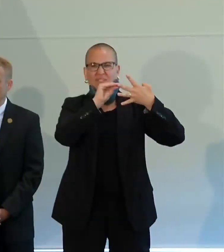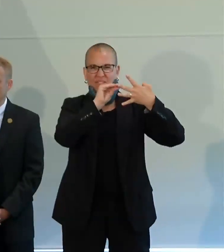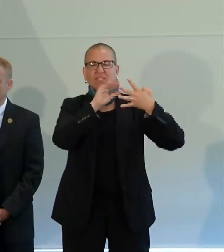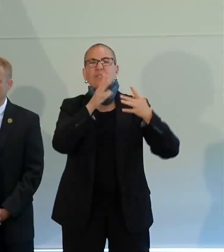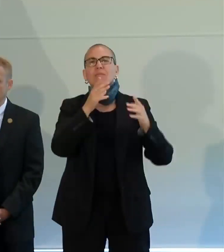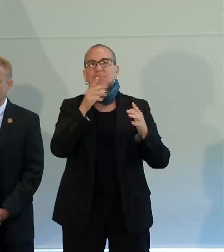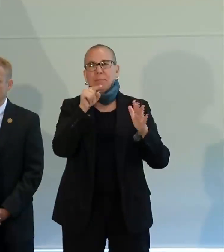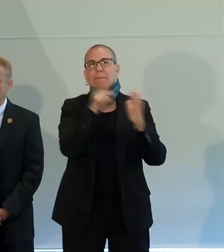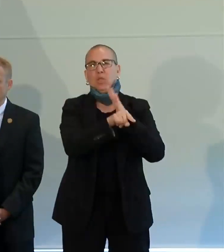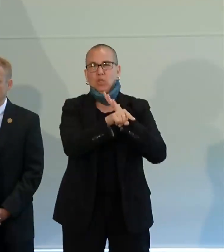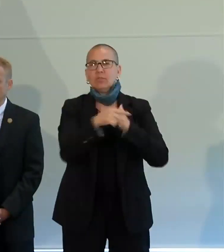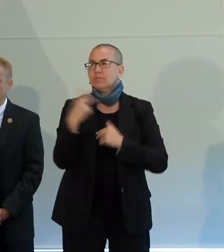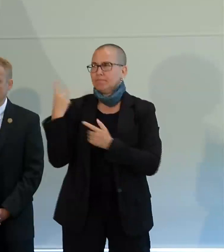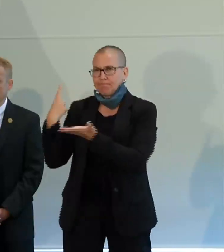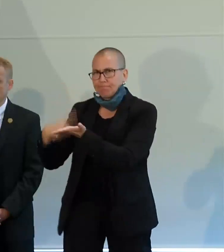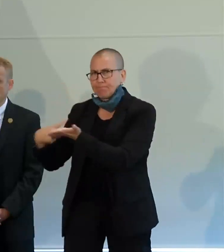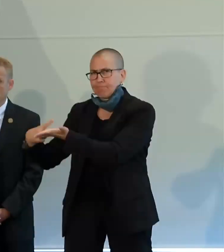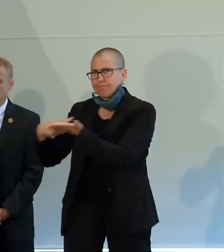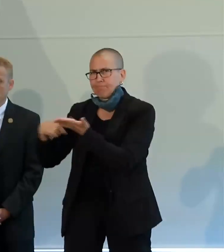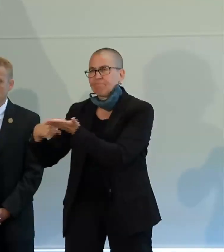other, and we agree.